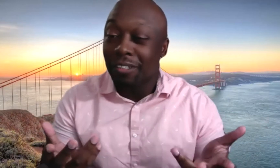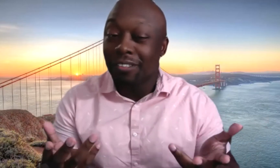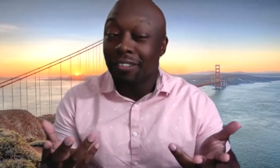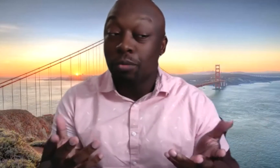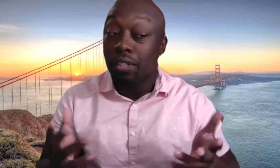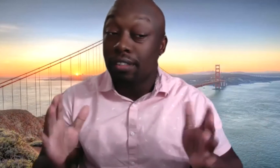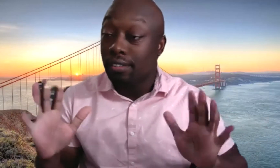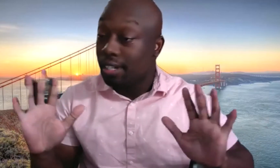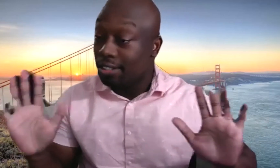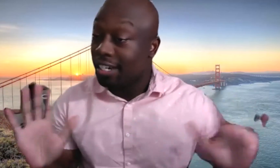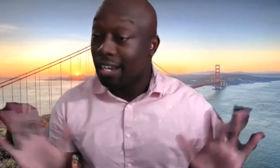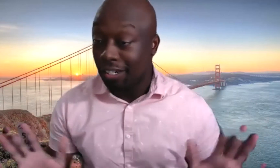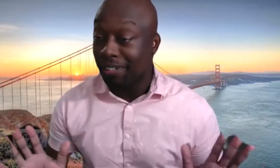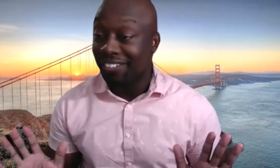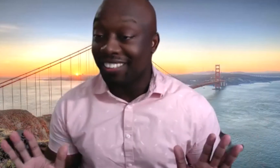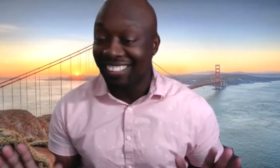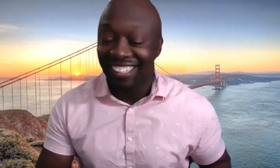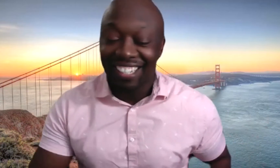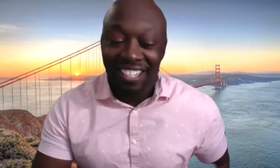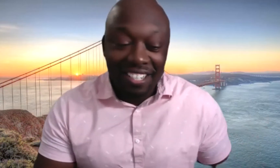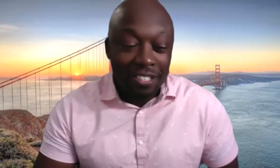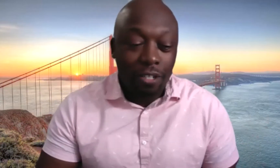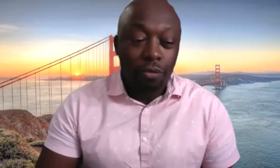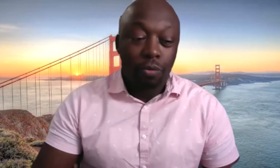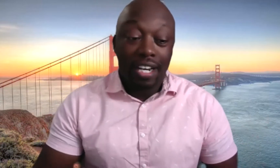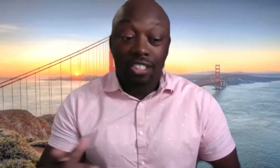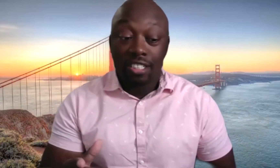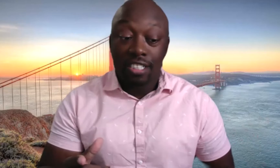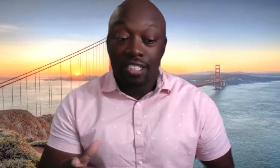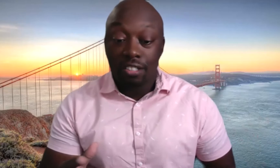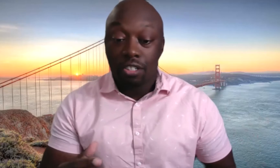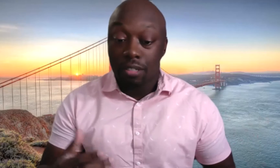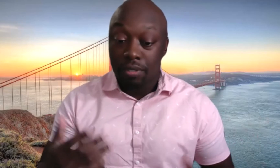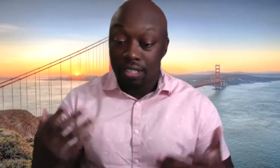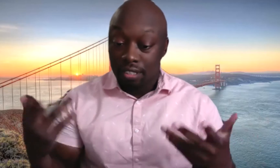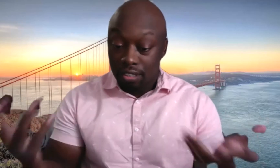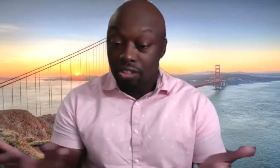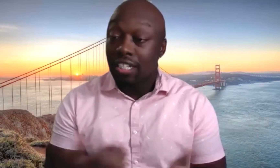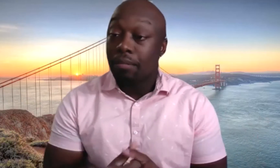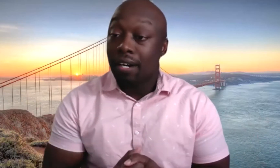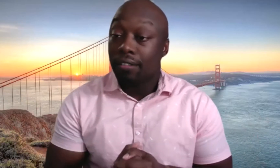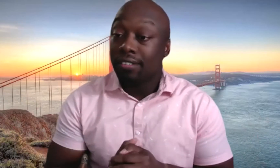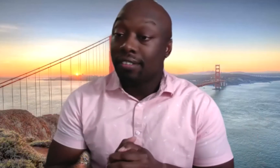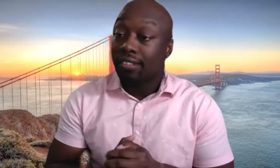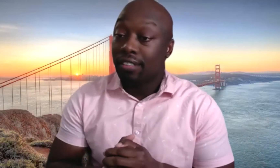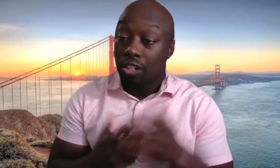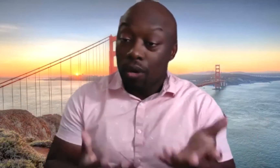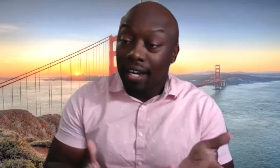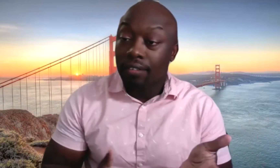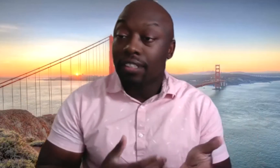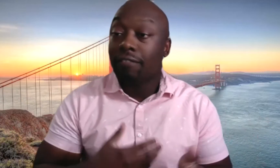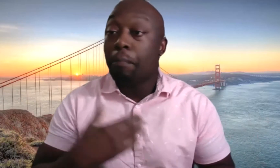glimpse on what you're not gonna be doing. So we're actually going to be talking about